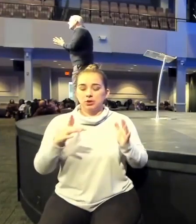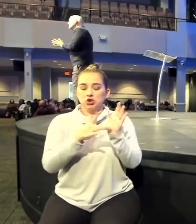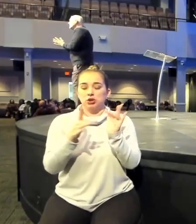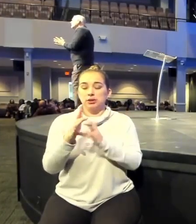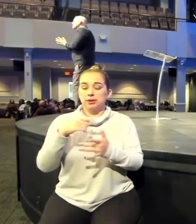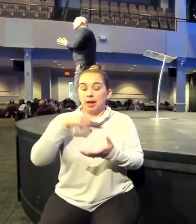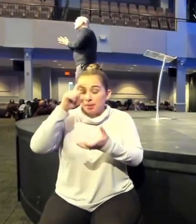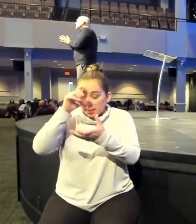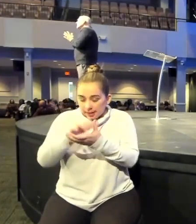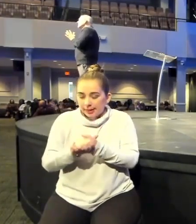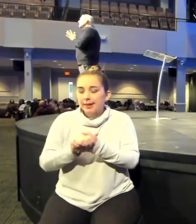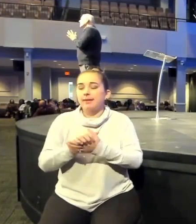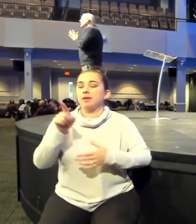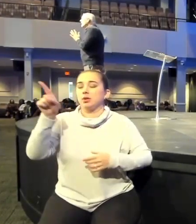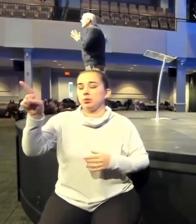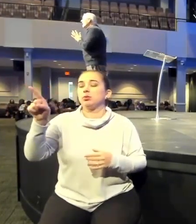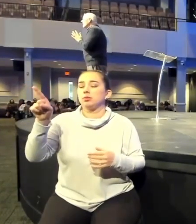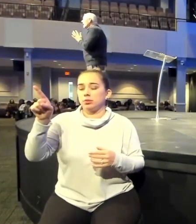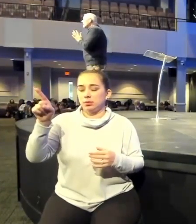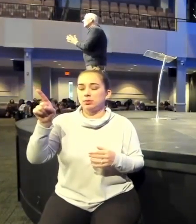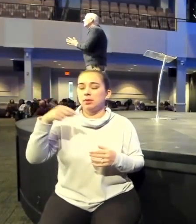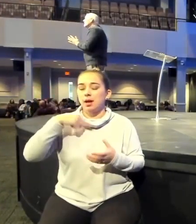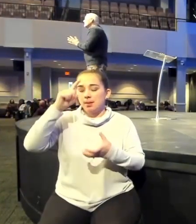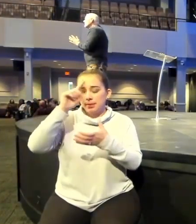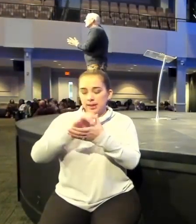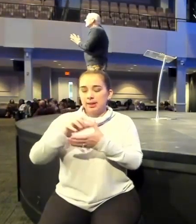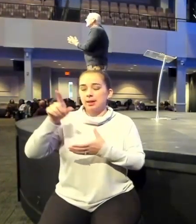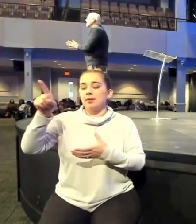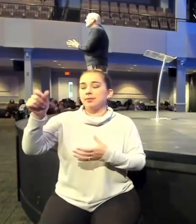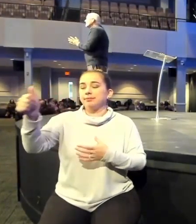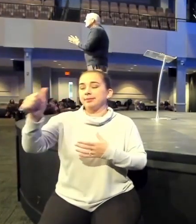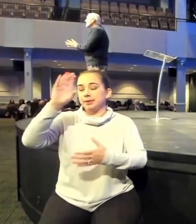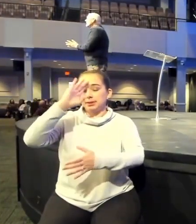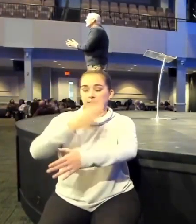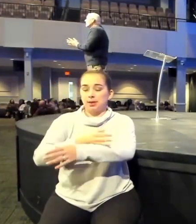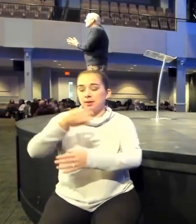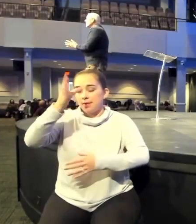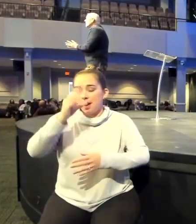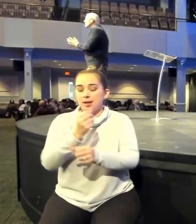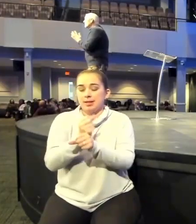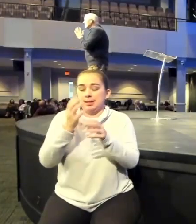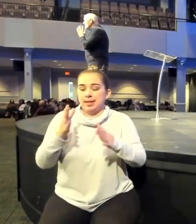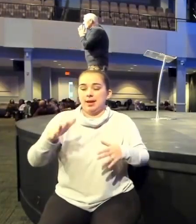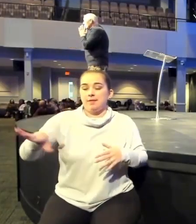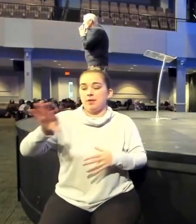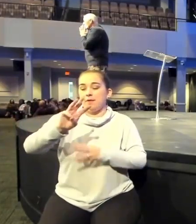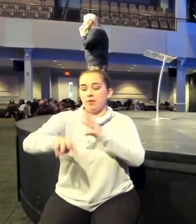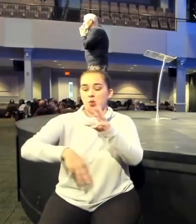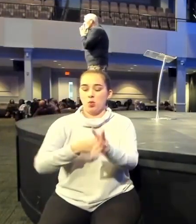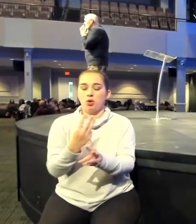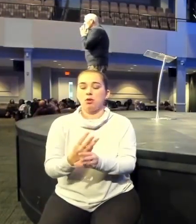Jesus, I believe in you. I believe you're the Son of God and the Savior of the world.